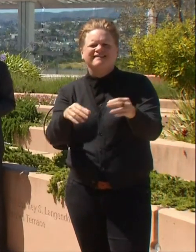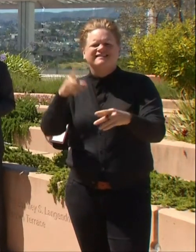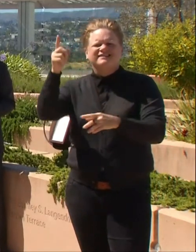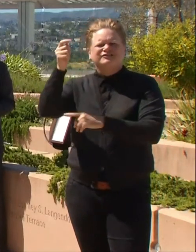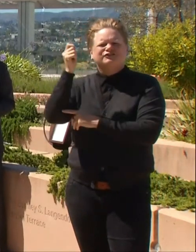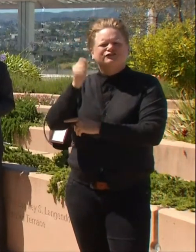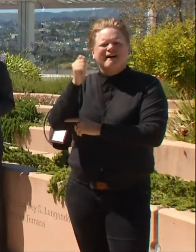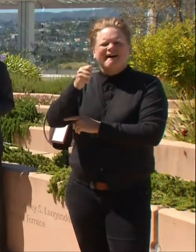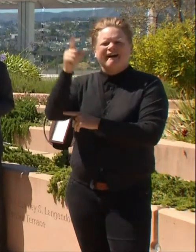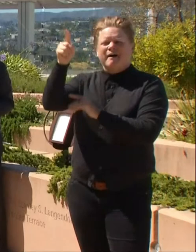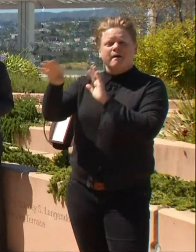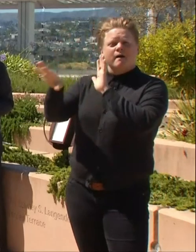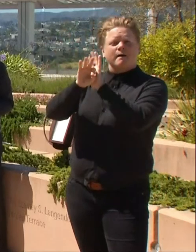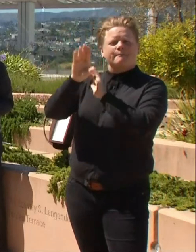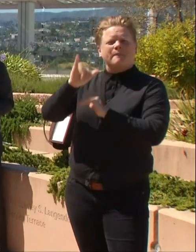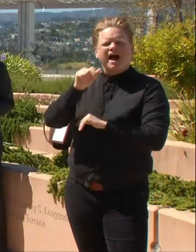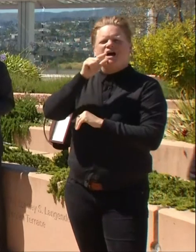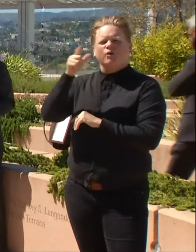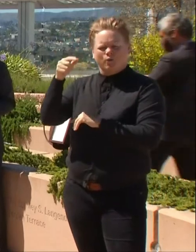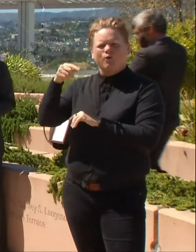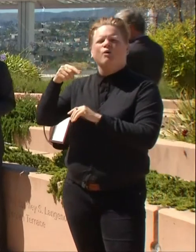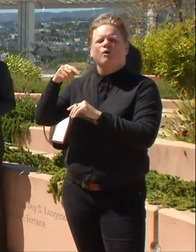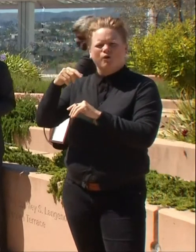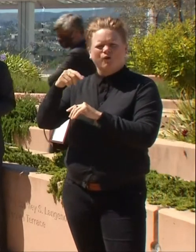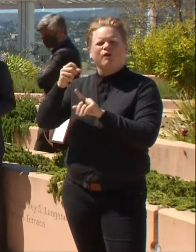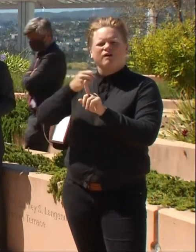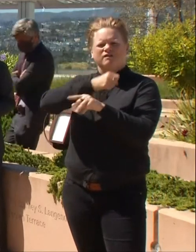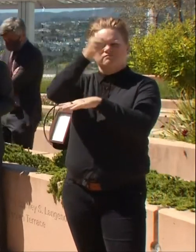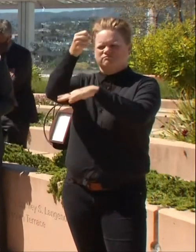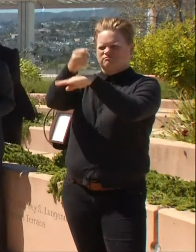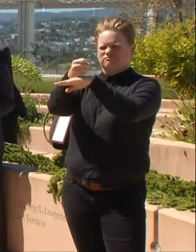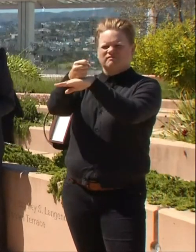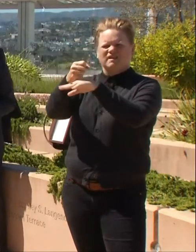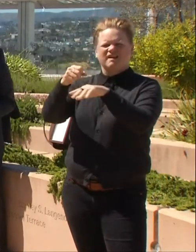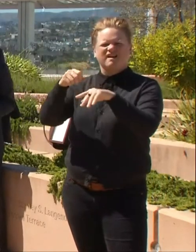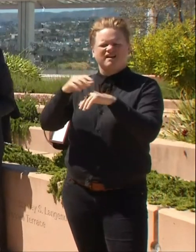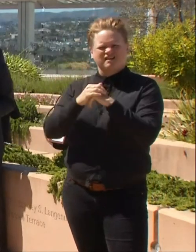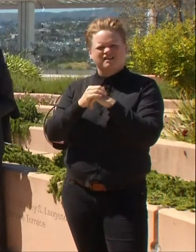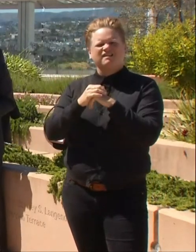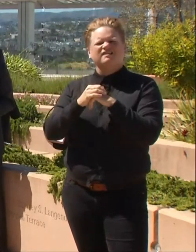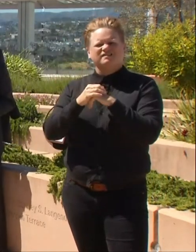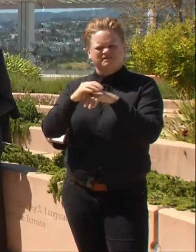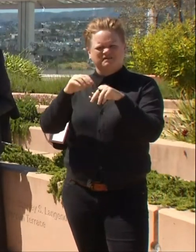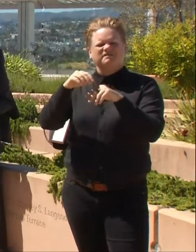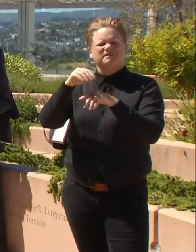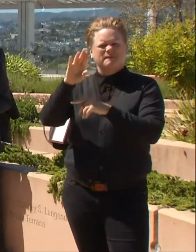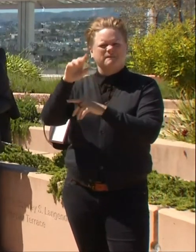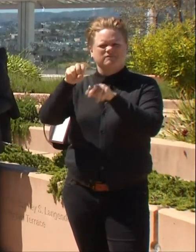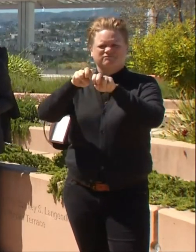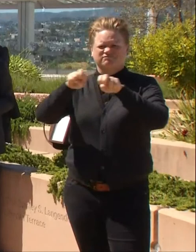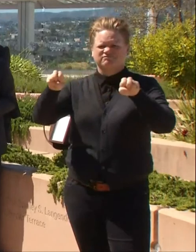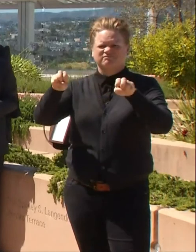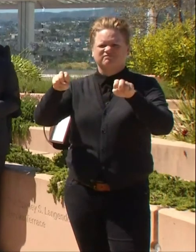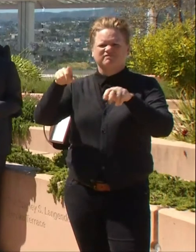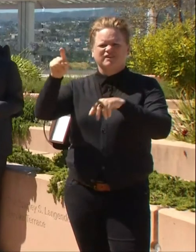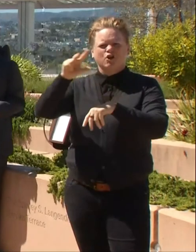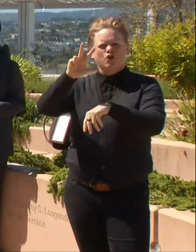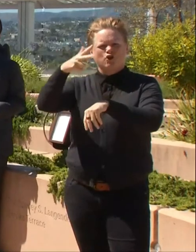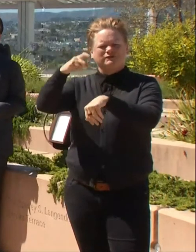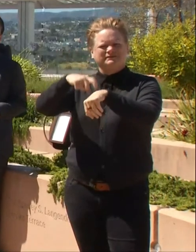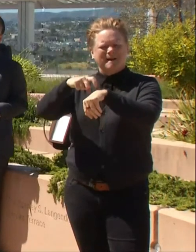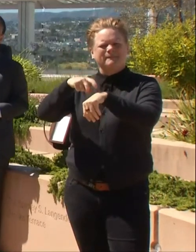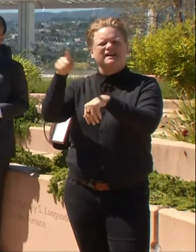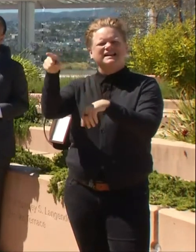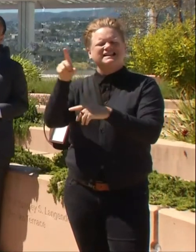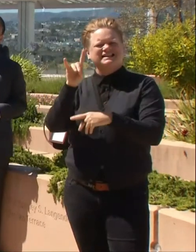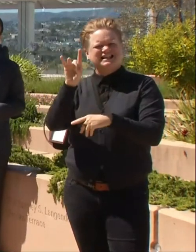federal district seat bench. And this is the third time that the same judge has struck down a